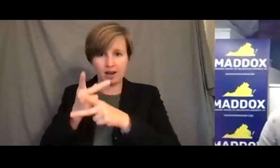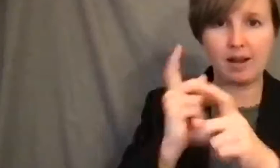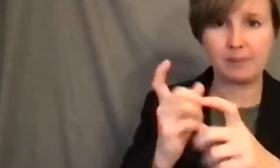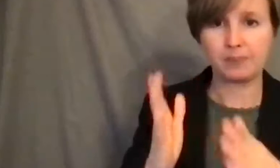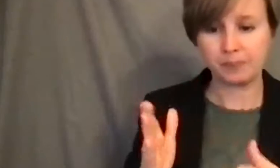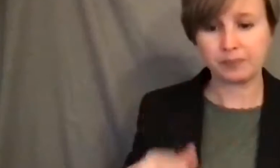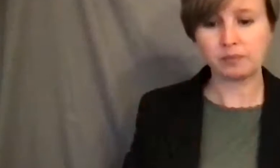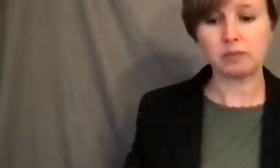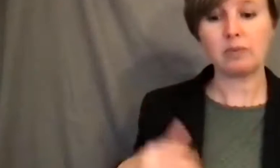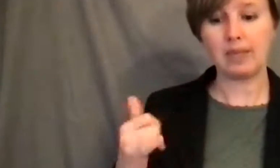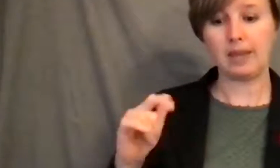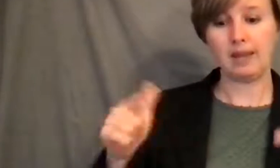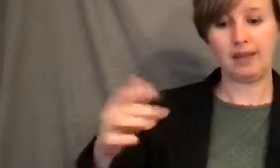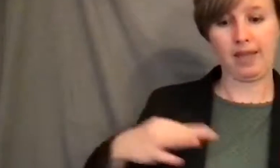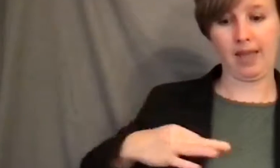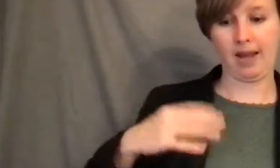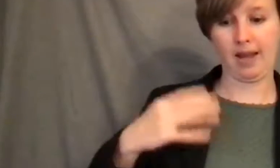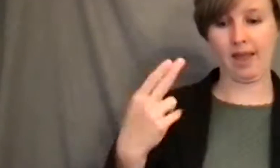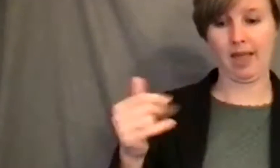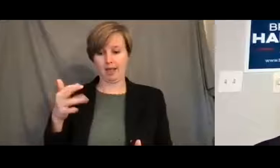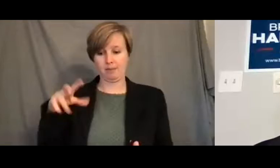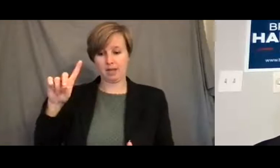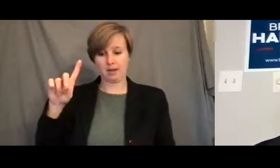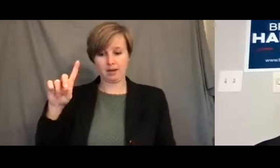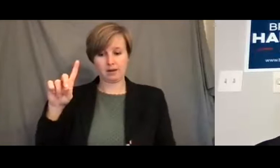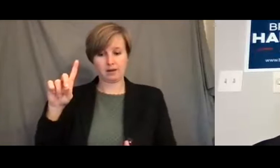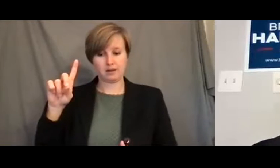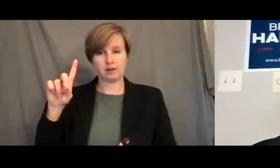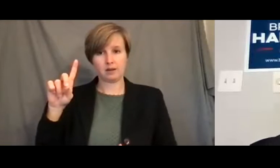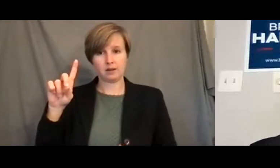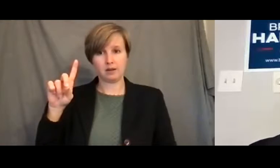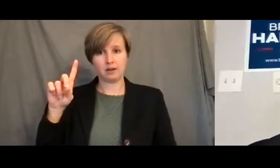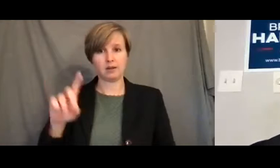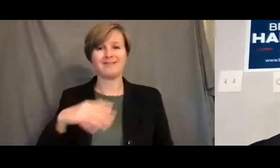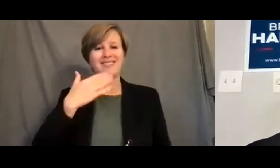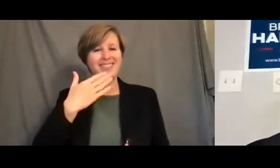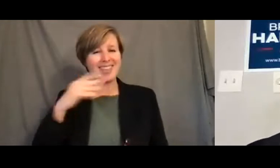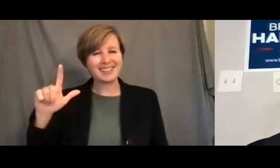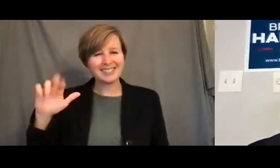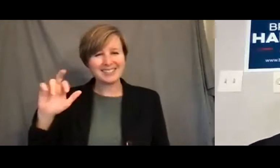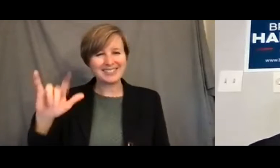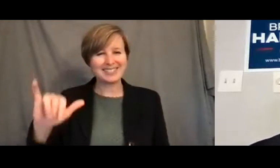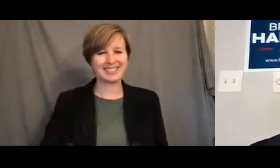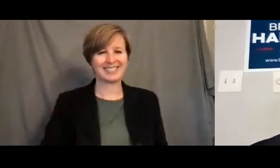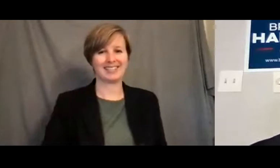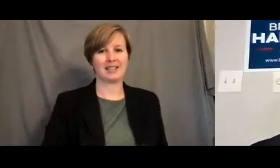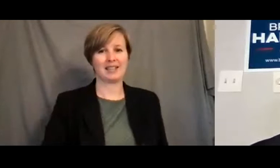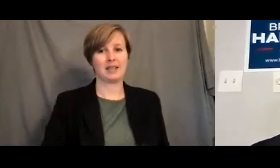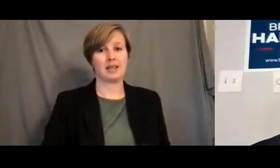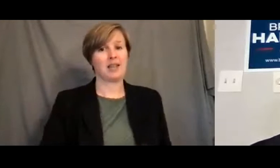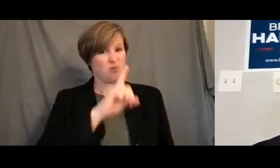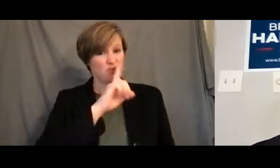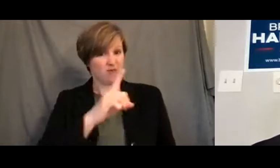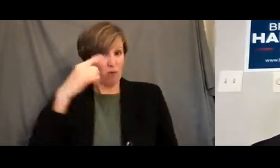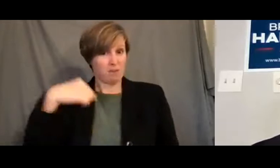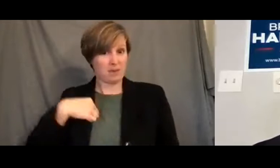candidate Hammond about his thoughts on how we can address this caregiver crisis. Thank you, Lucy. You know, this is personal for me because